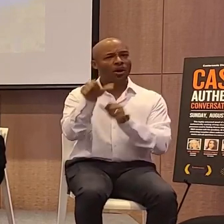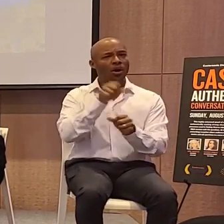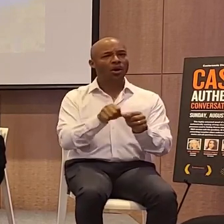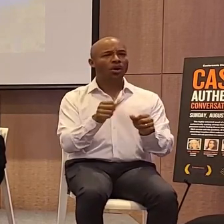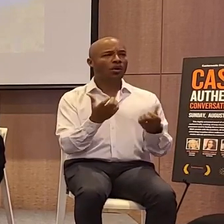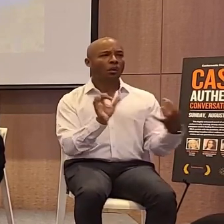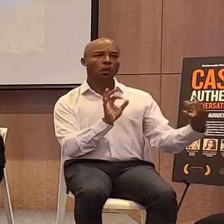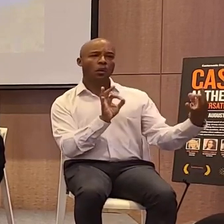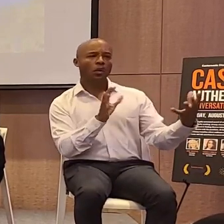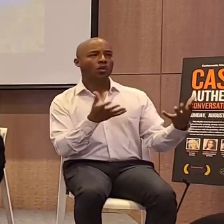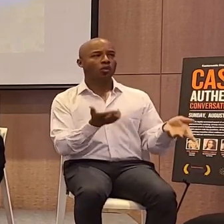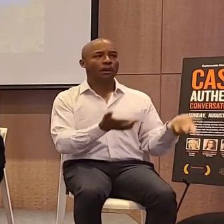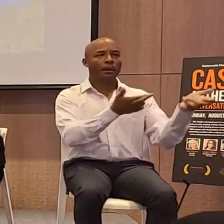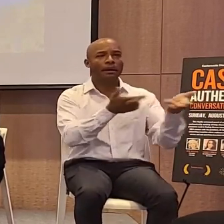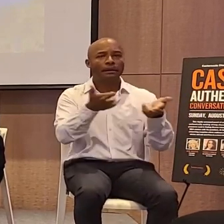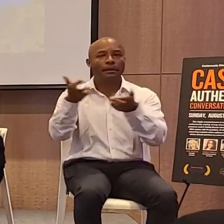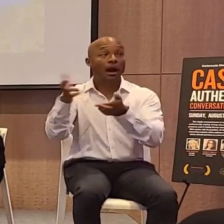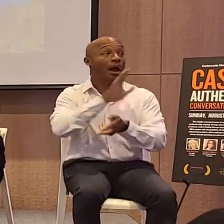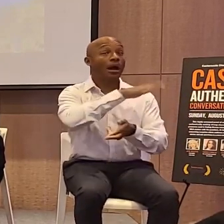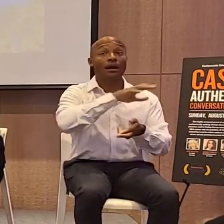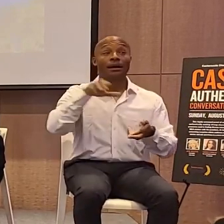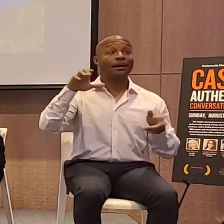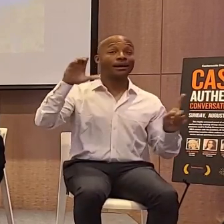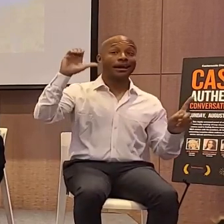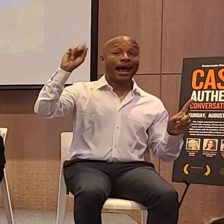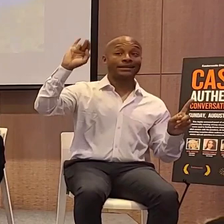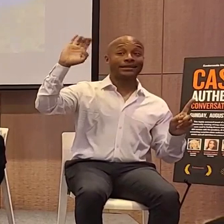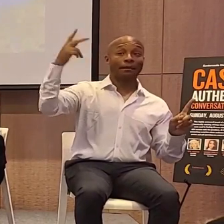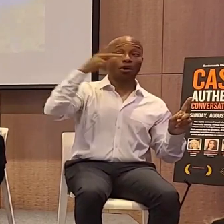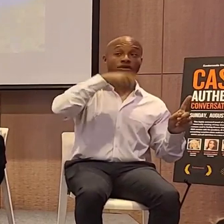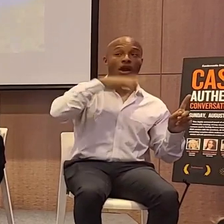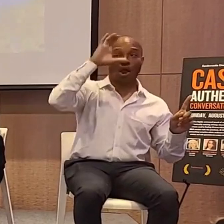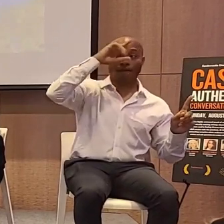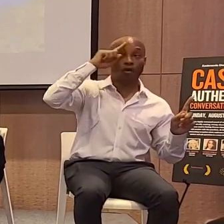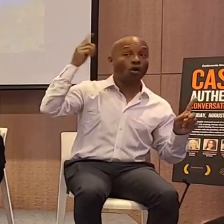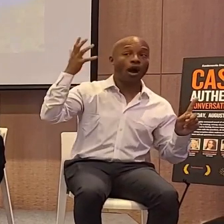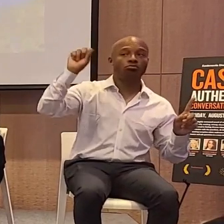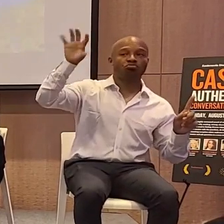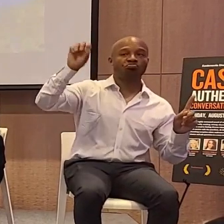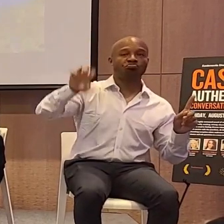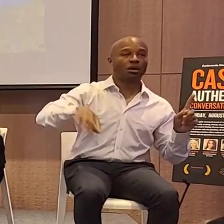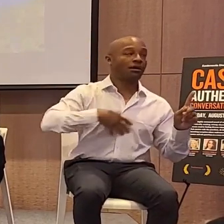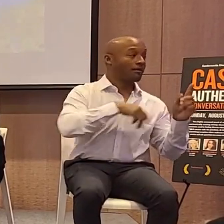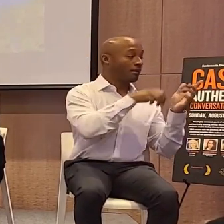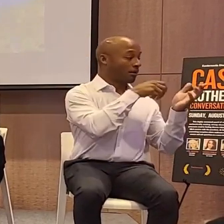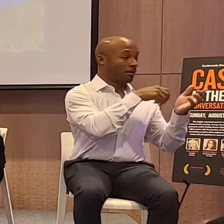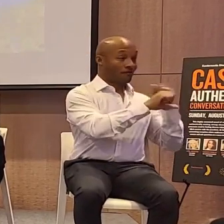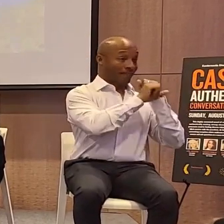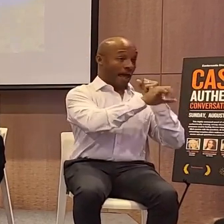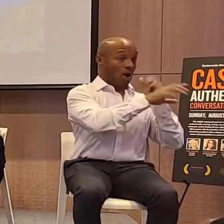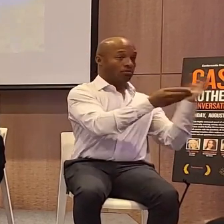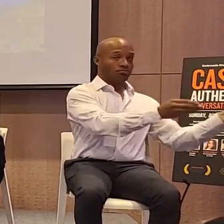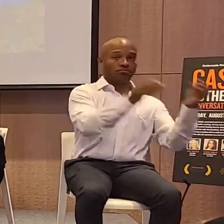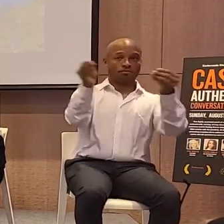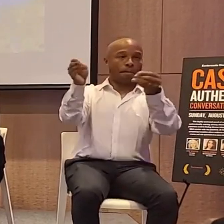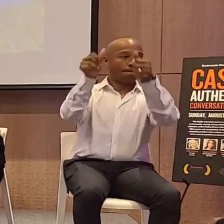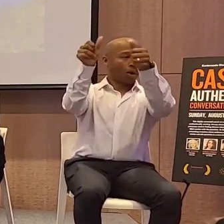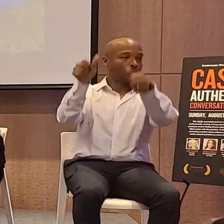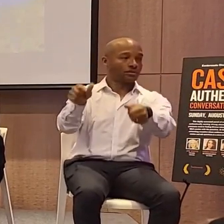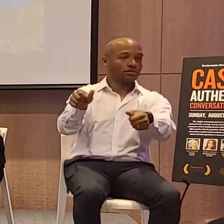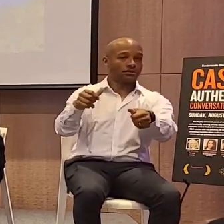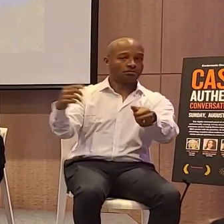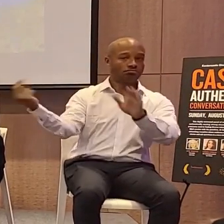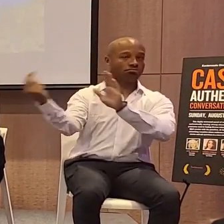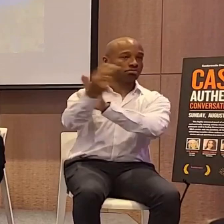person is looking for this. Here's the flyer, you know, because you could tell the communities that really help each other out and recommend,